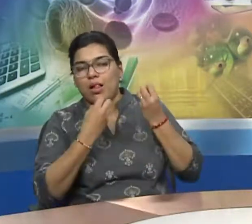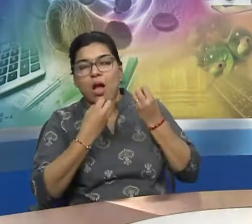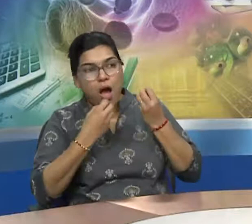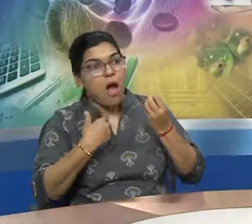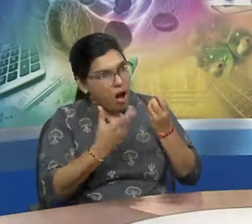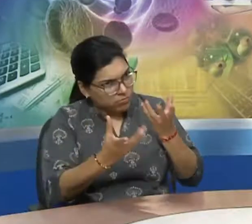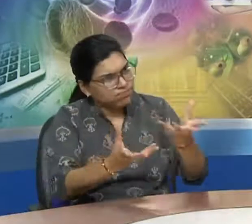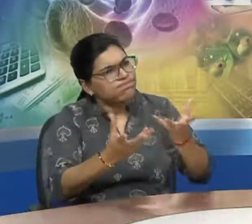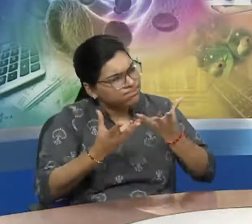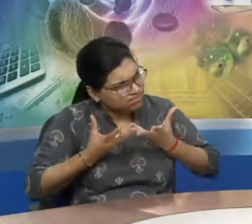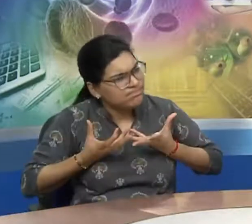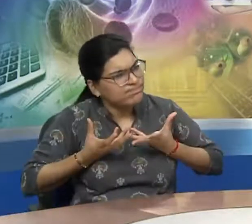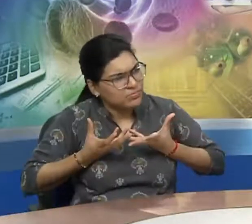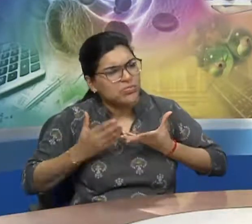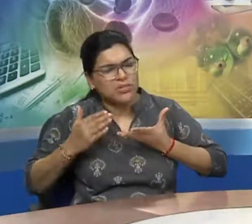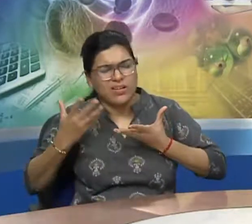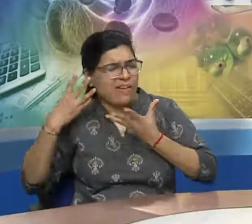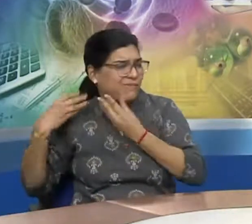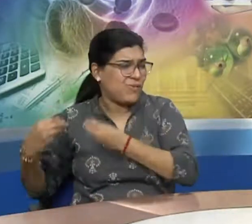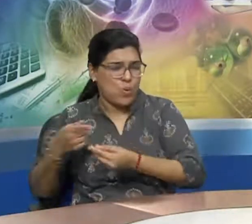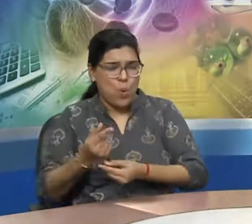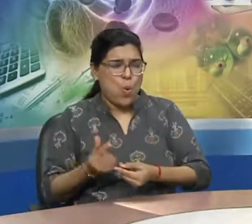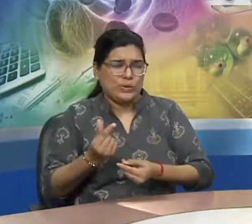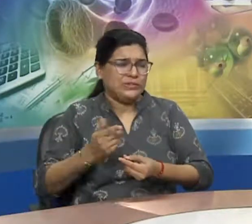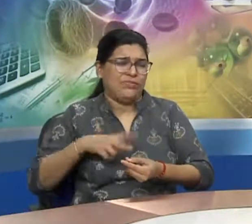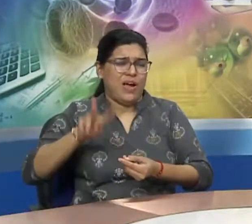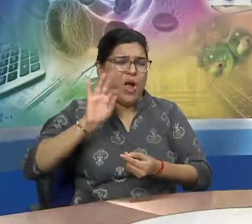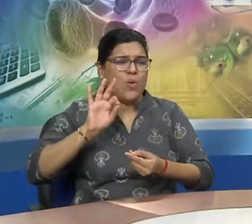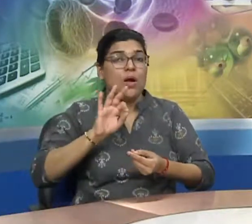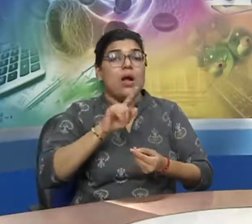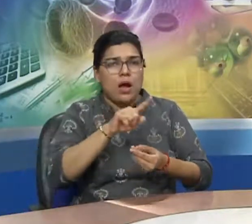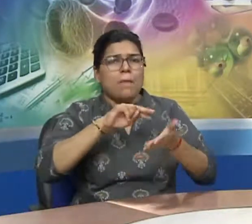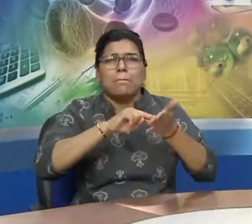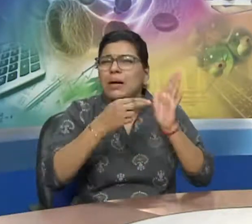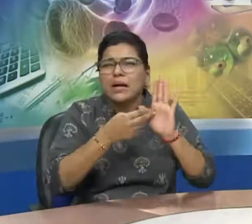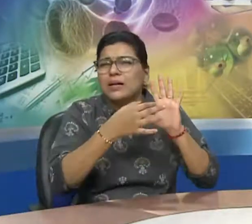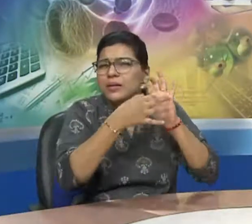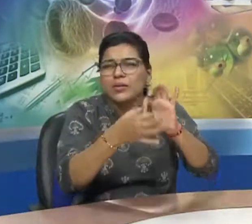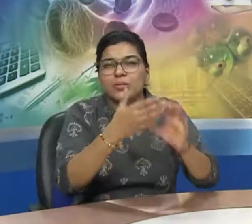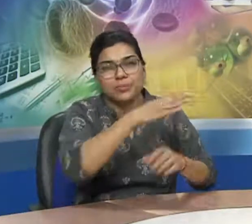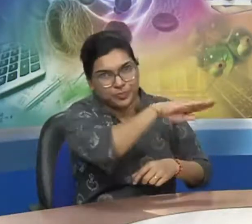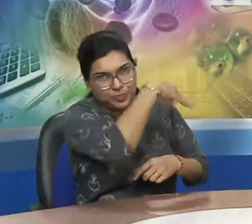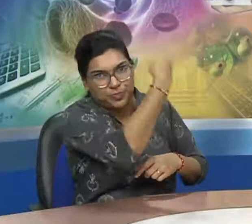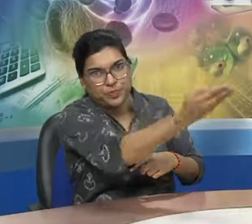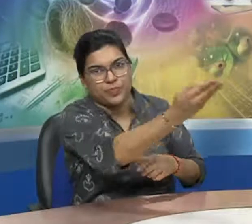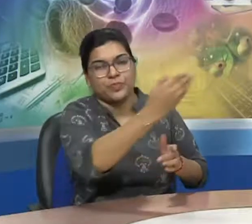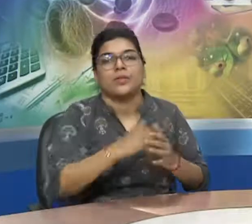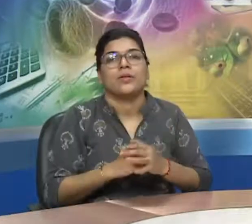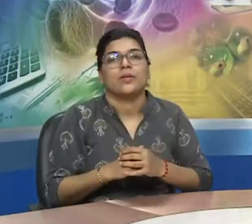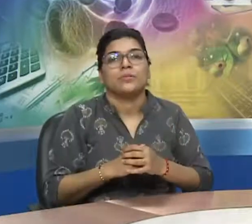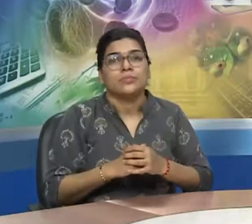I wish to forget modern trends and return to a more natural style of living.